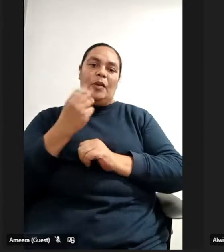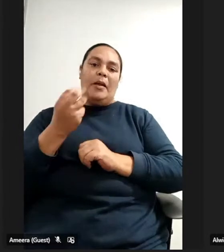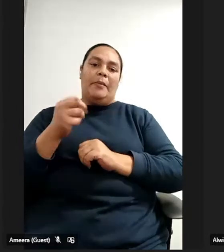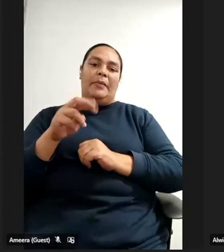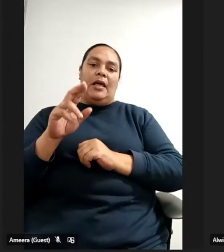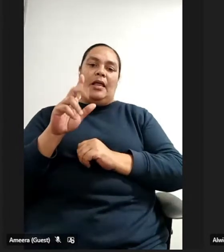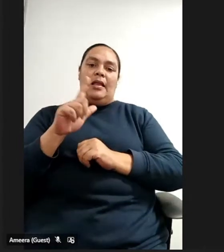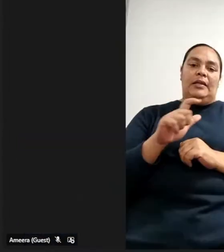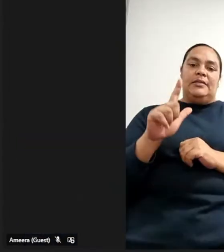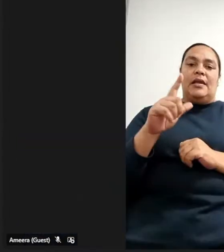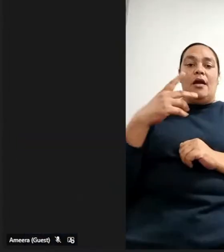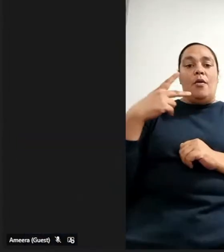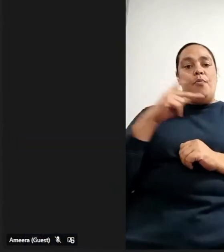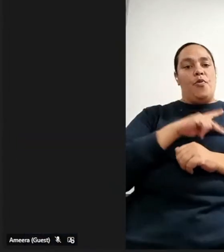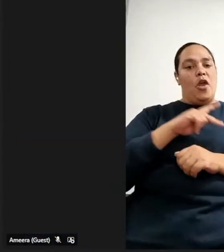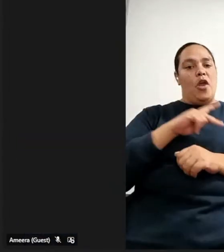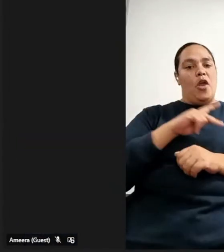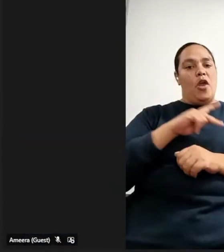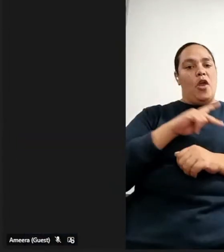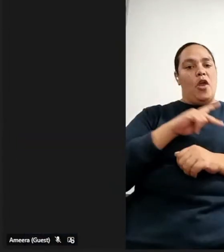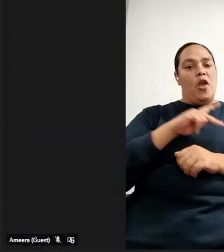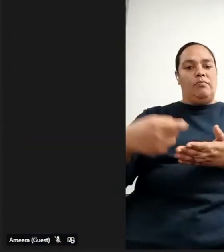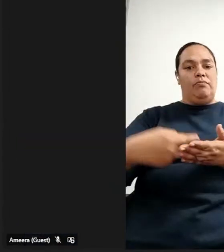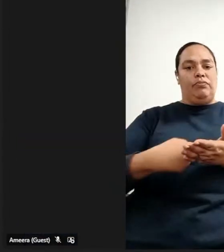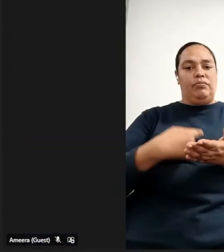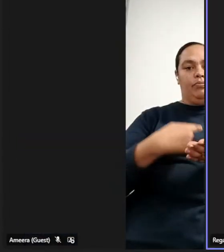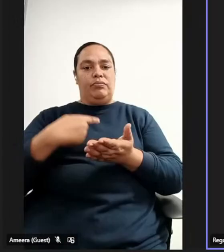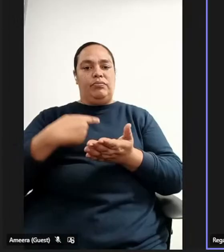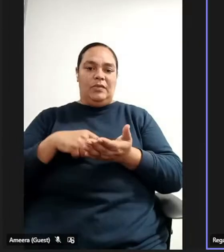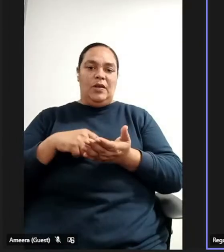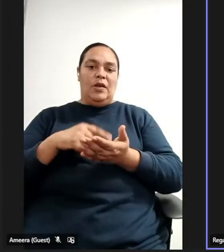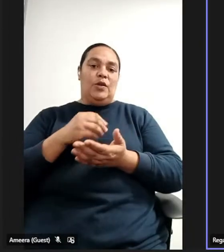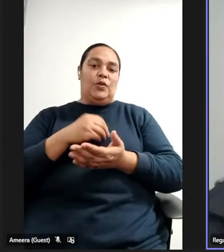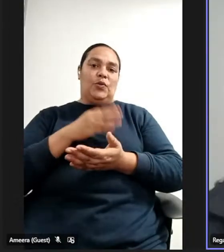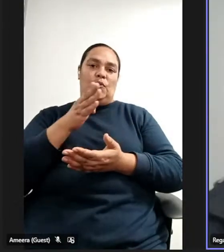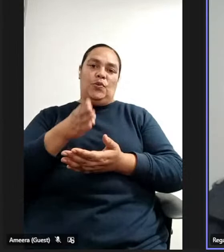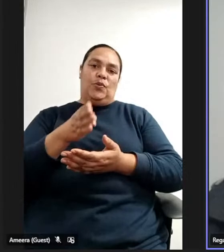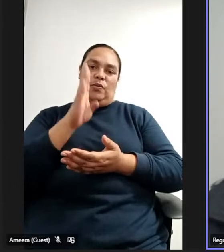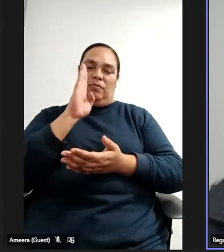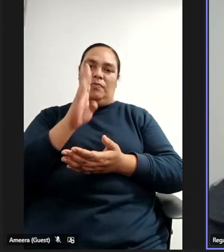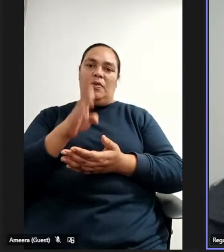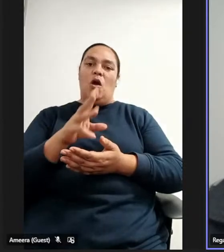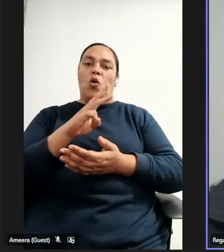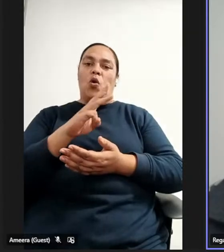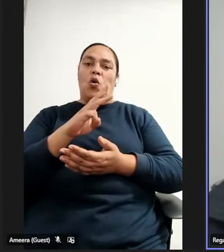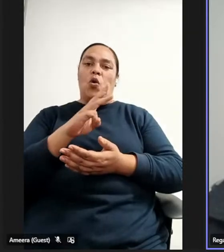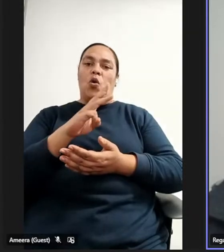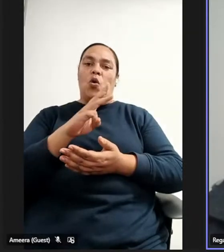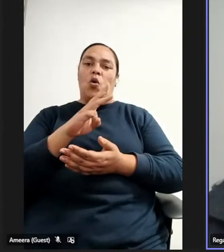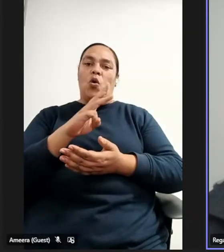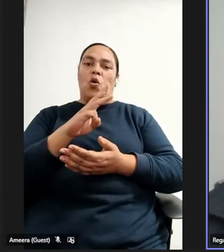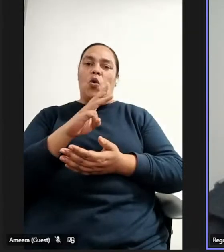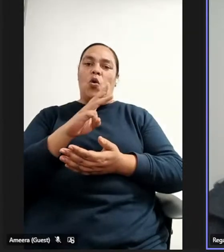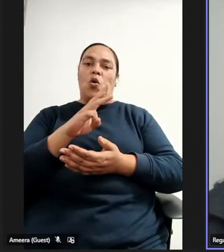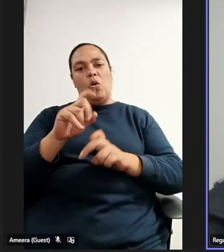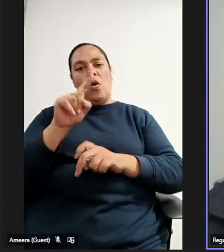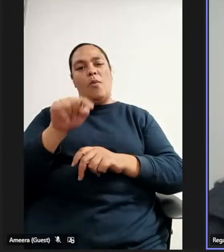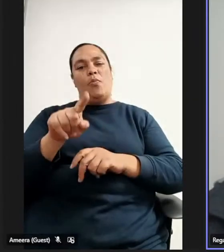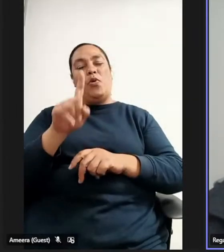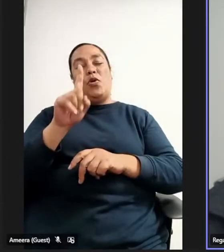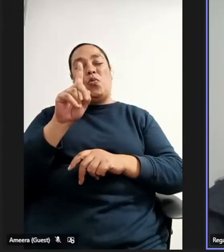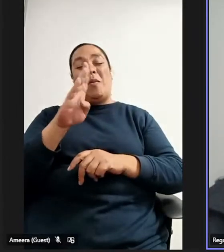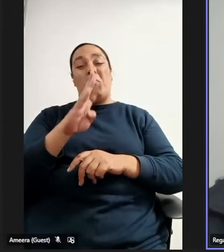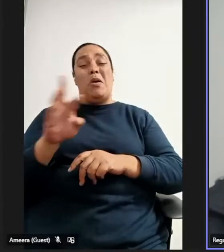come through directed towards you. The West Cape government is investigating 1.1 billion rand over the next